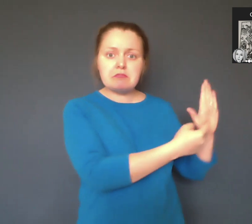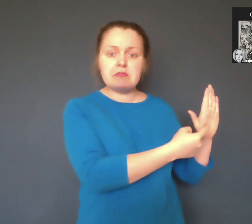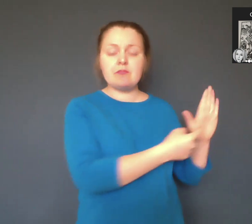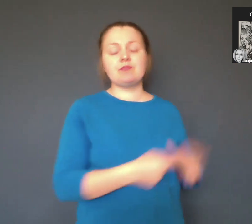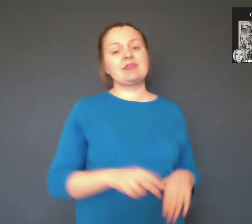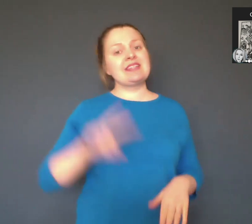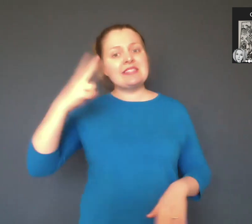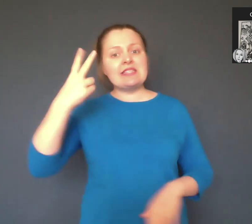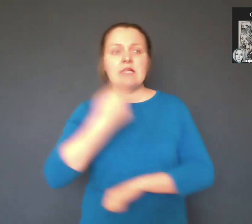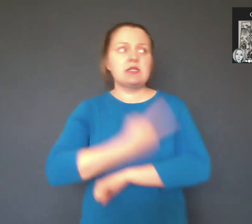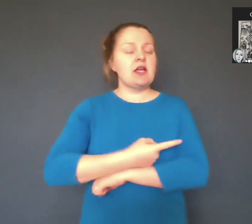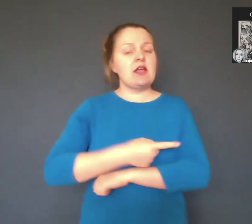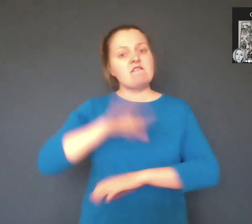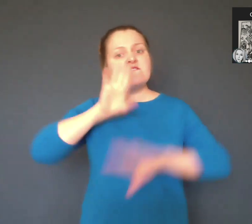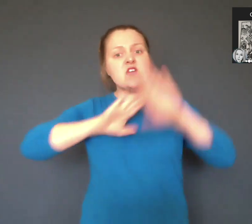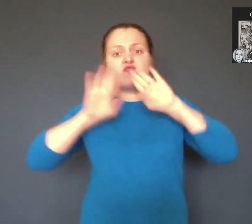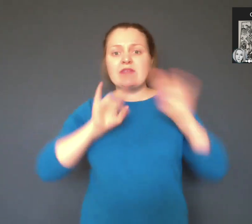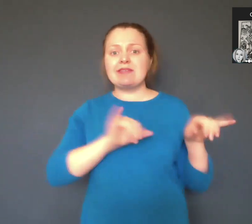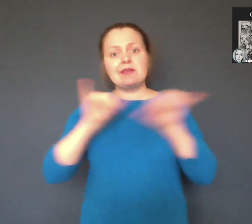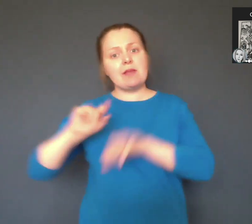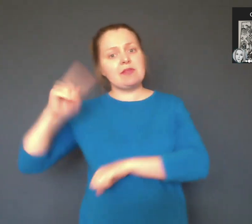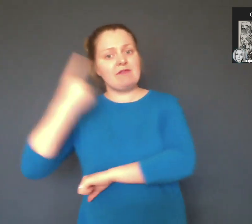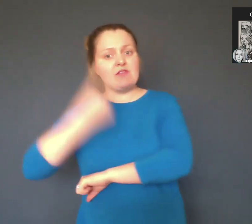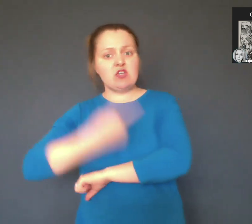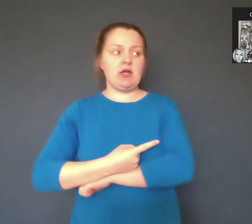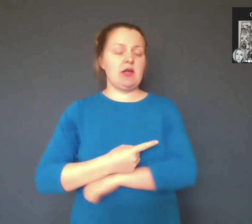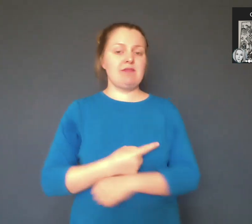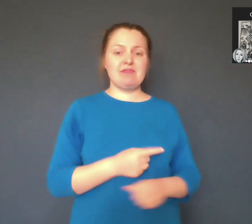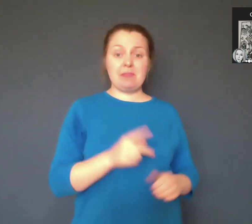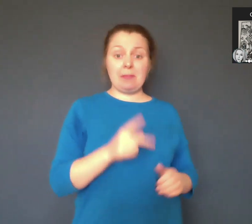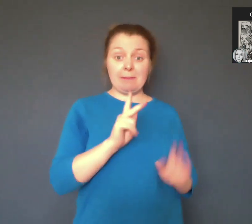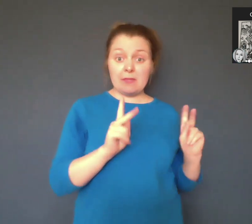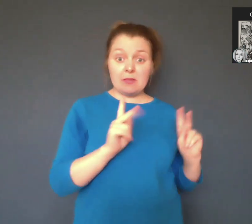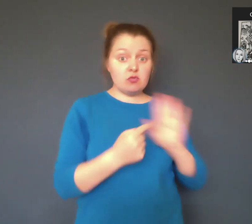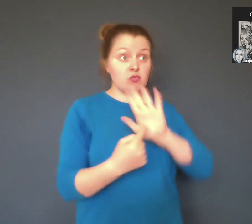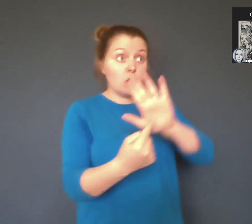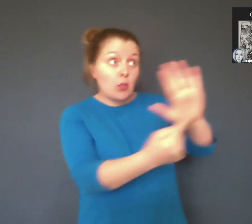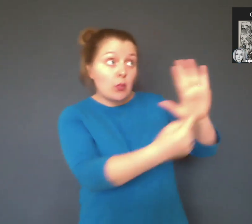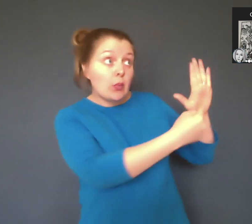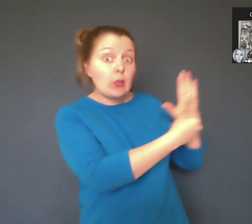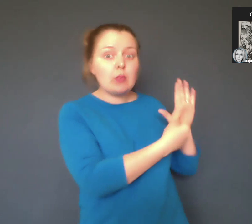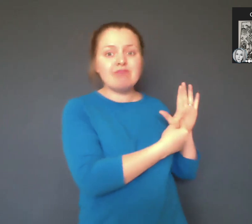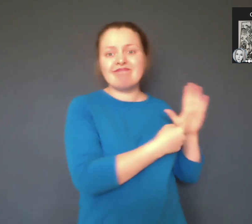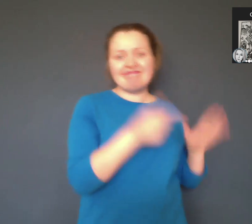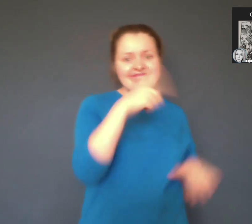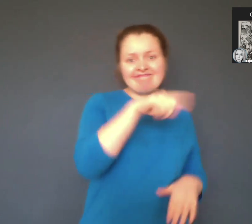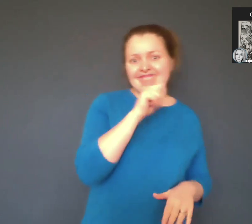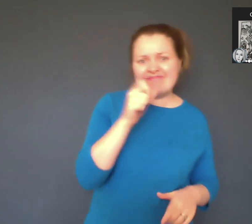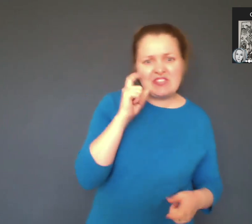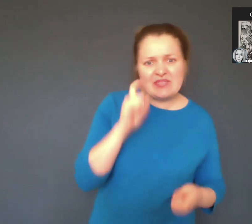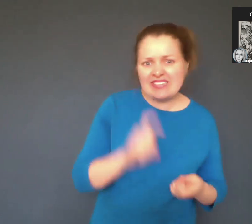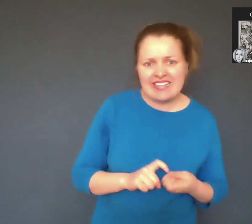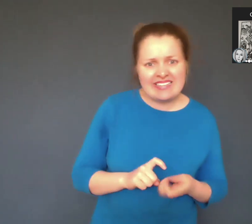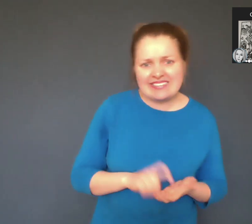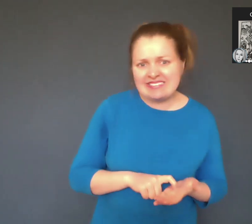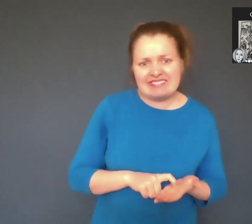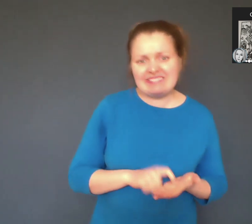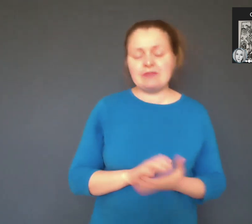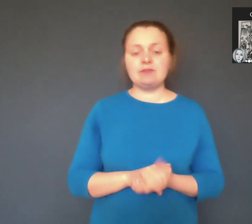By the end of the afternoon, Harvey's father was getting short-tempered. "It's useless," he said. "I must have asked 500 people, and not one of